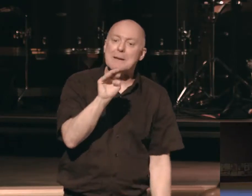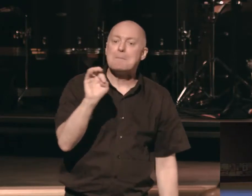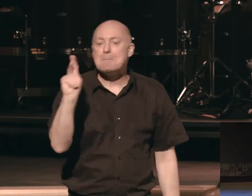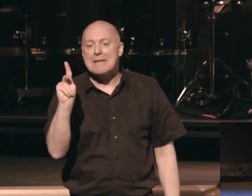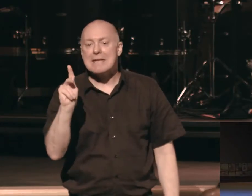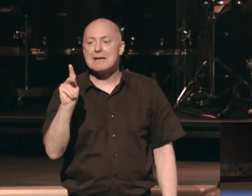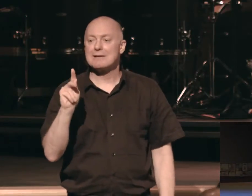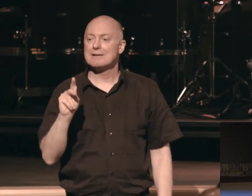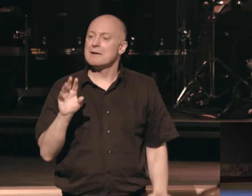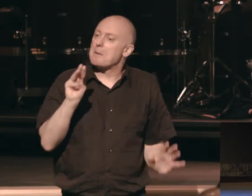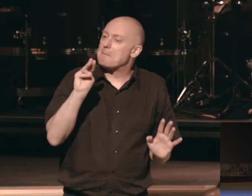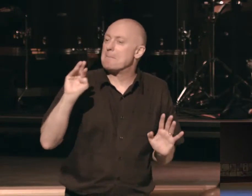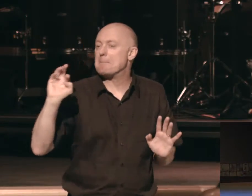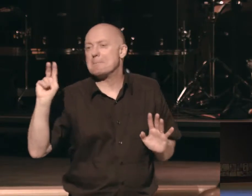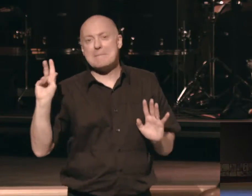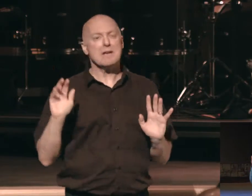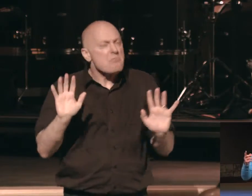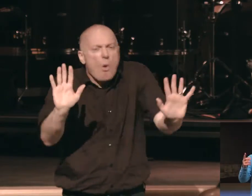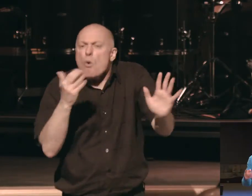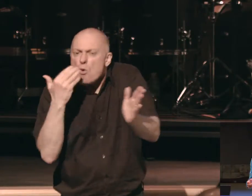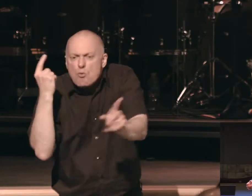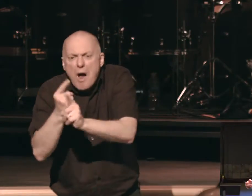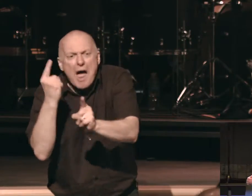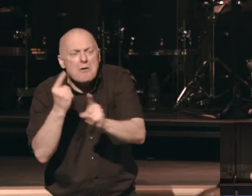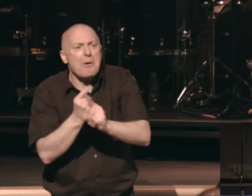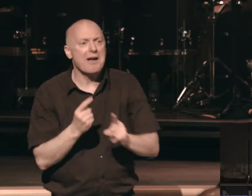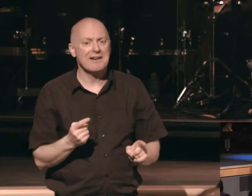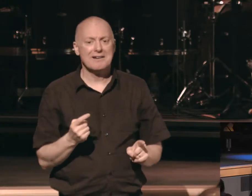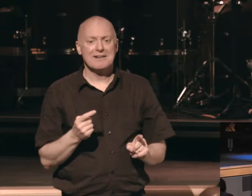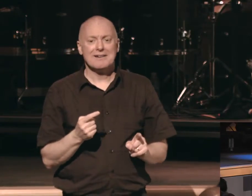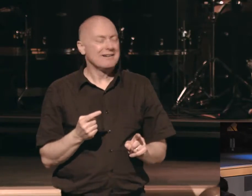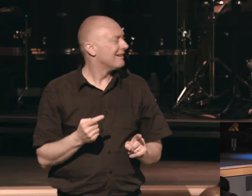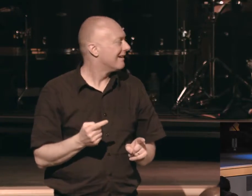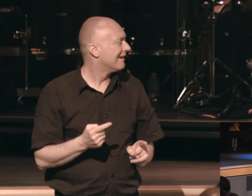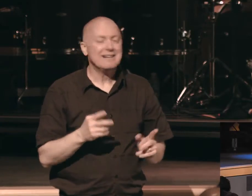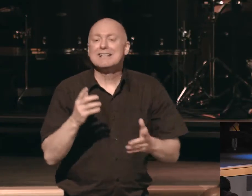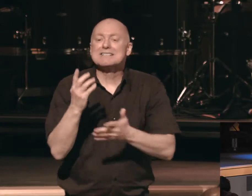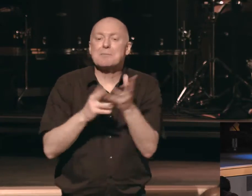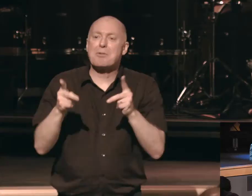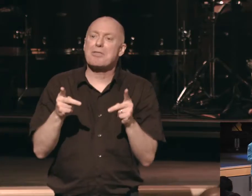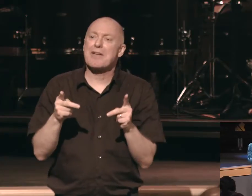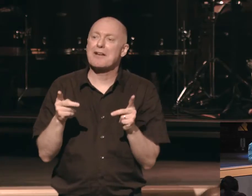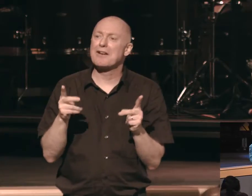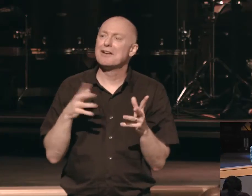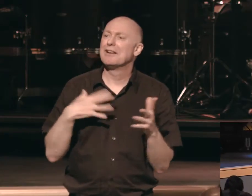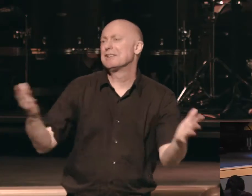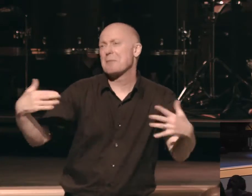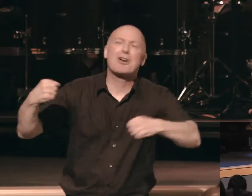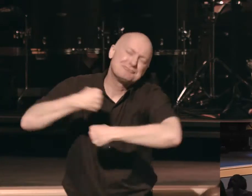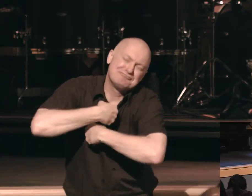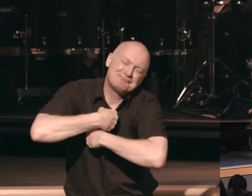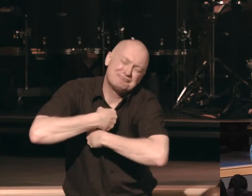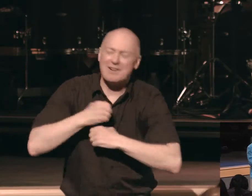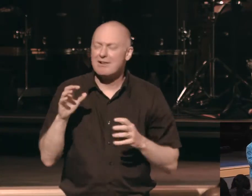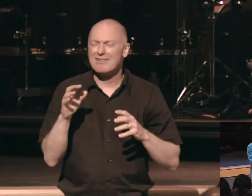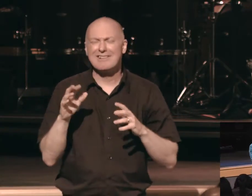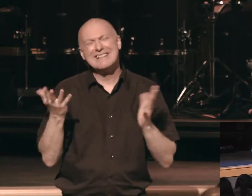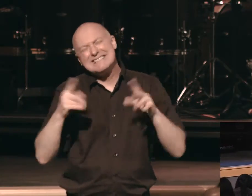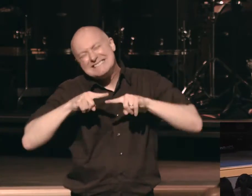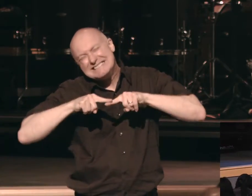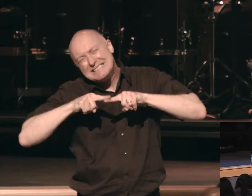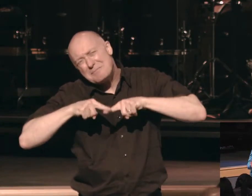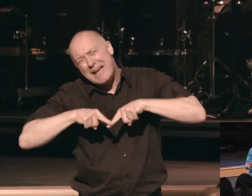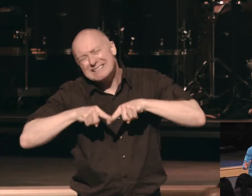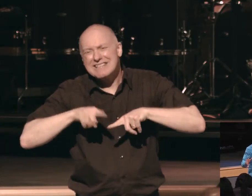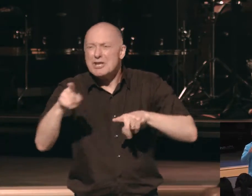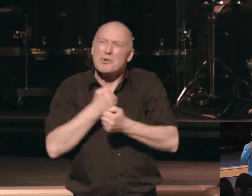mild, which is true and great. And sometimes we treat him like a teddy bear. Oh, come here, Jesus, let me kind of give you a snuggle, which depends. It depends. And